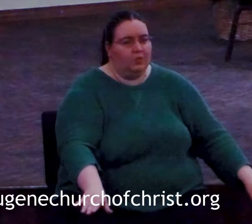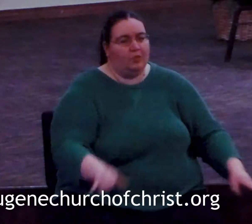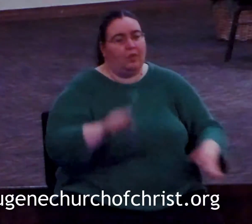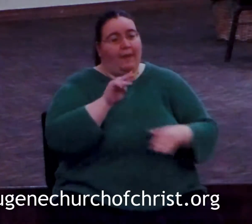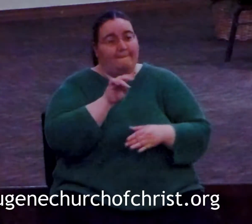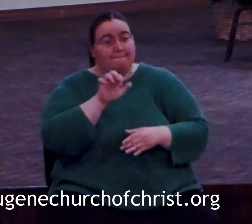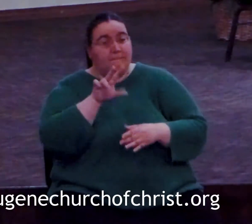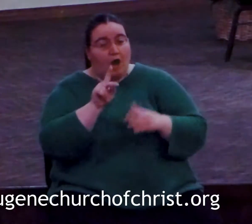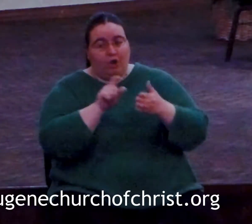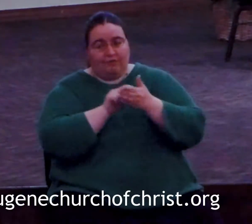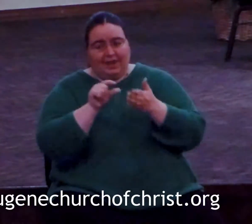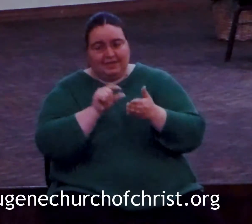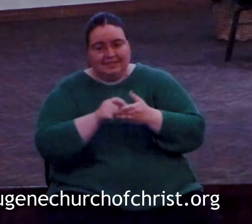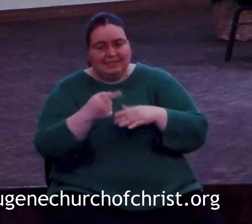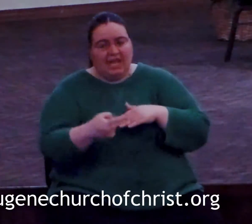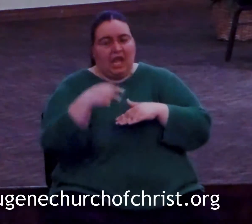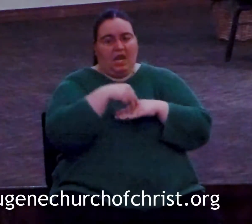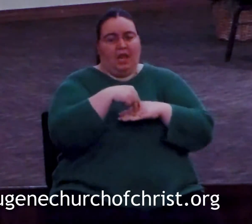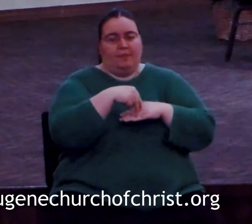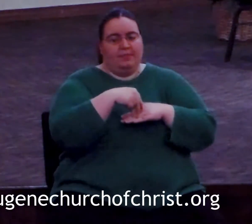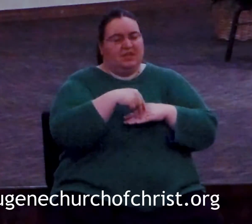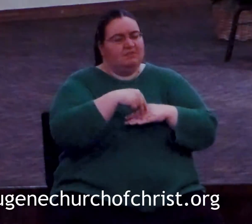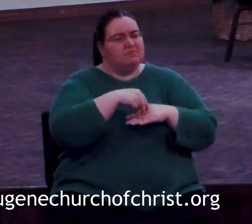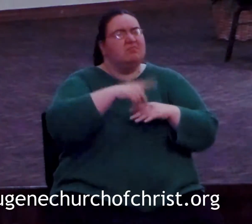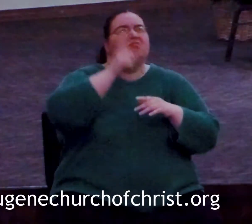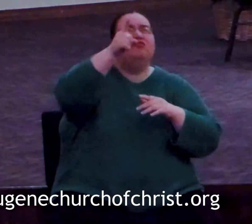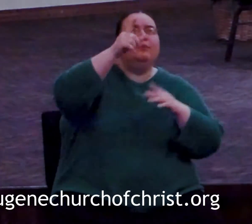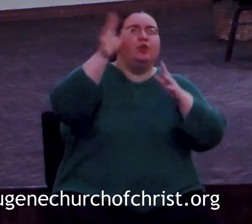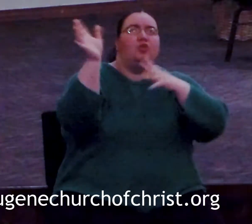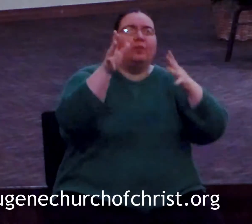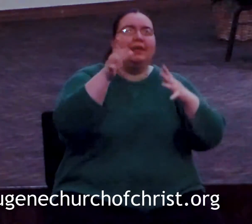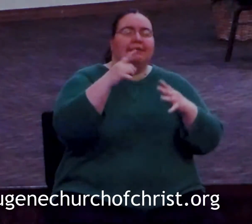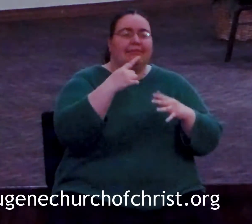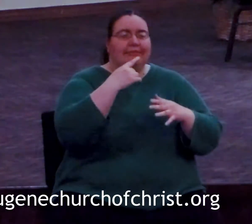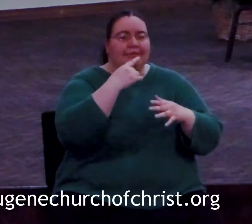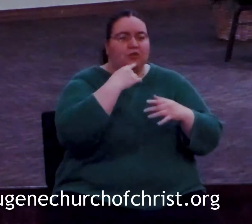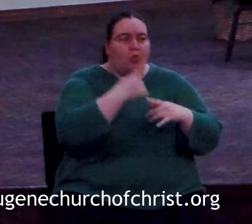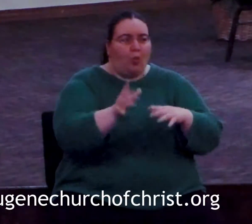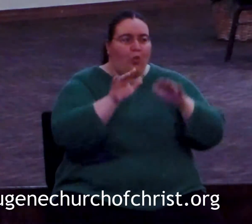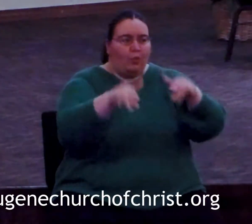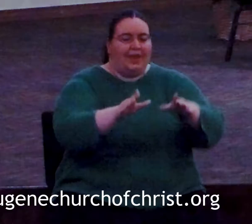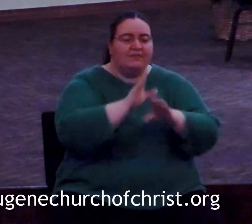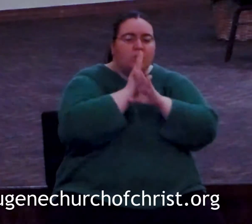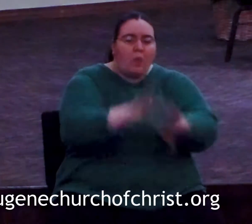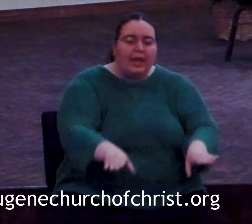up, rebuked the wind, and said to the waves, quiet, be still.